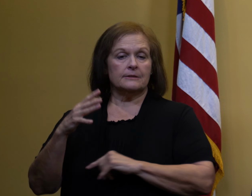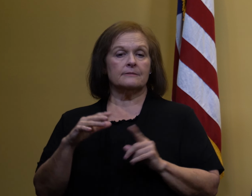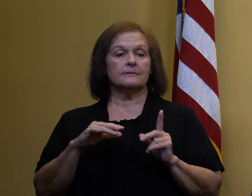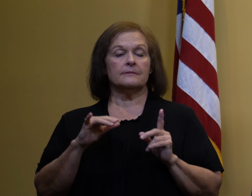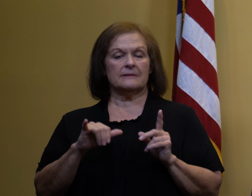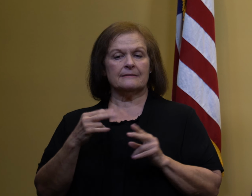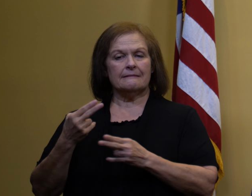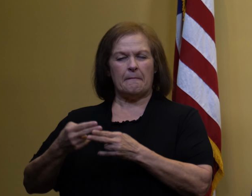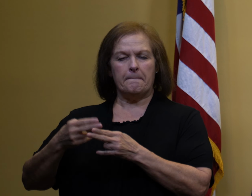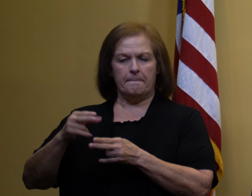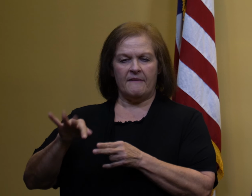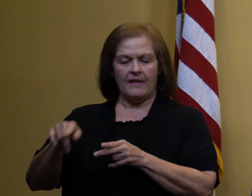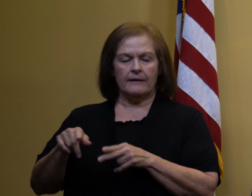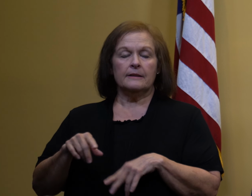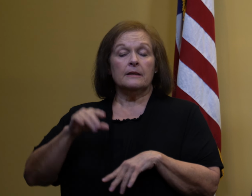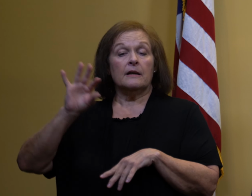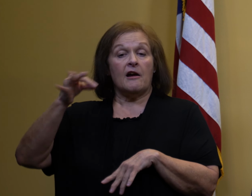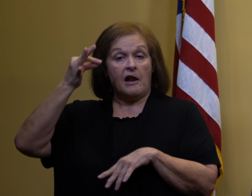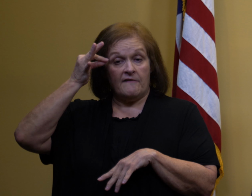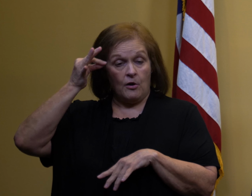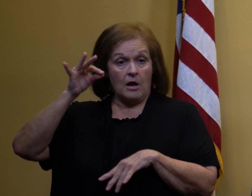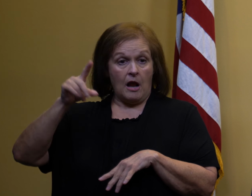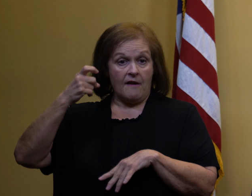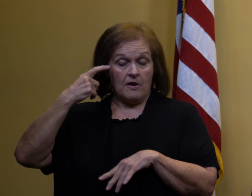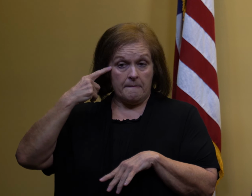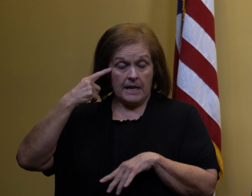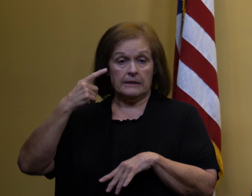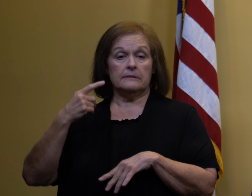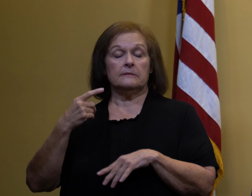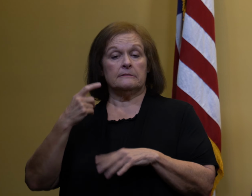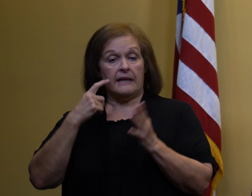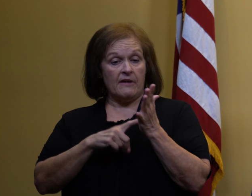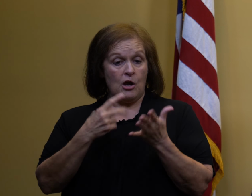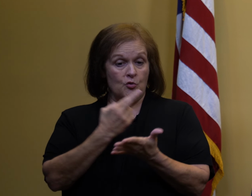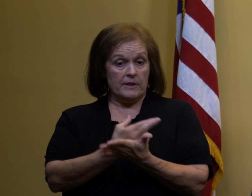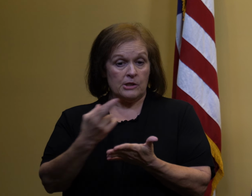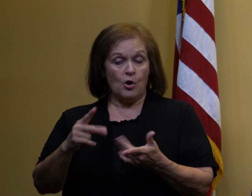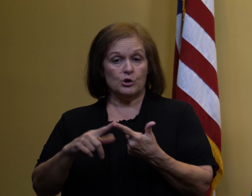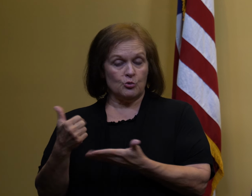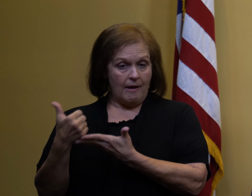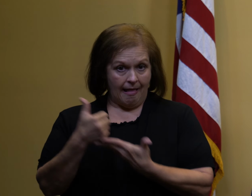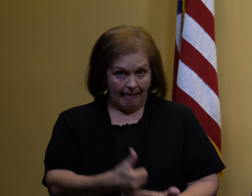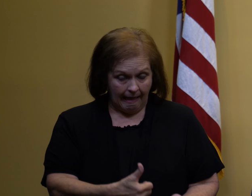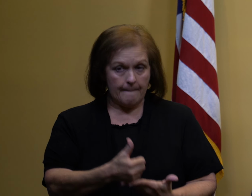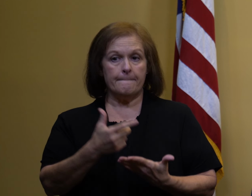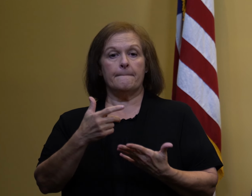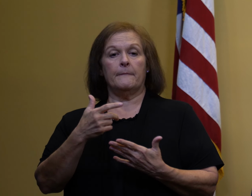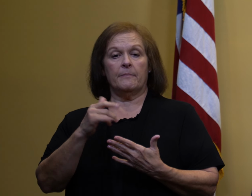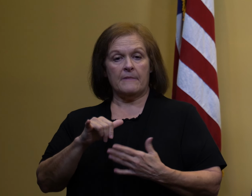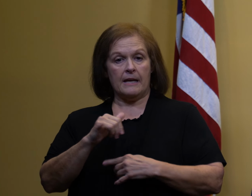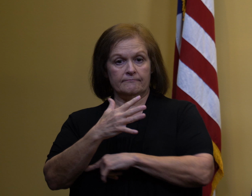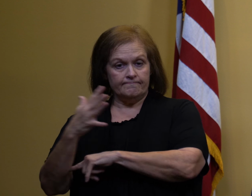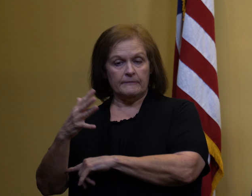in terms of the federal government, identifying resources to help urban communities. New Orleans is on